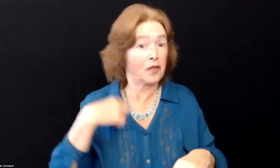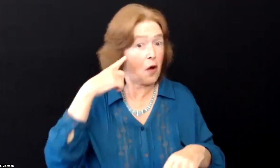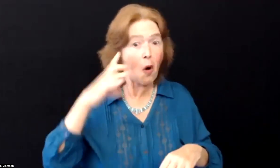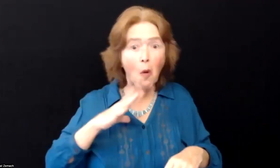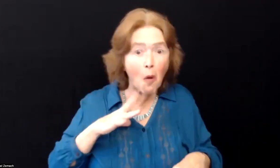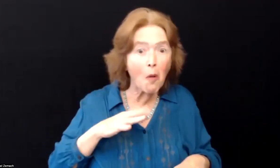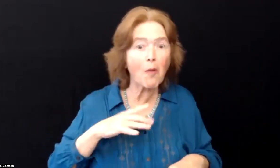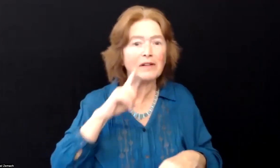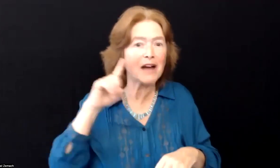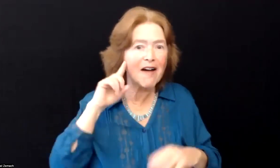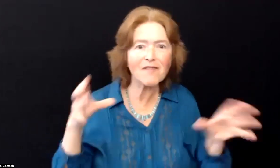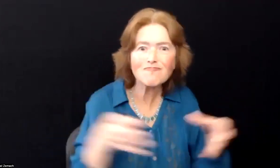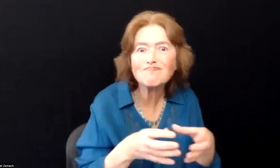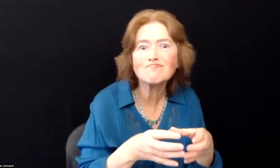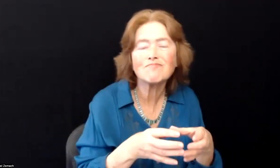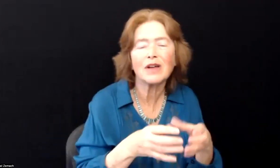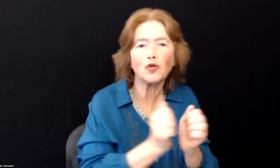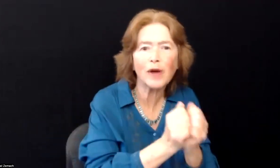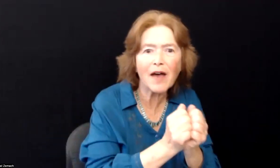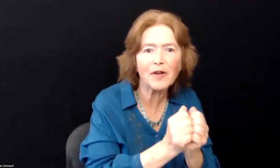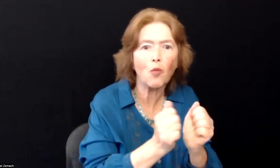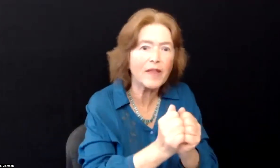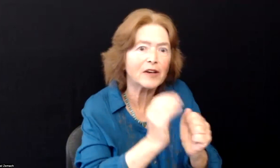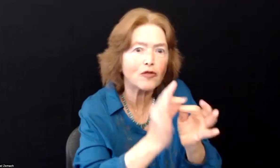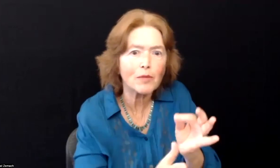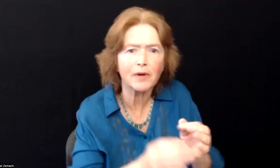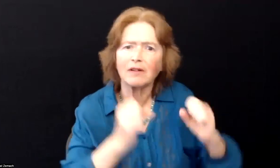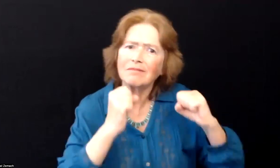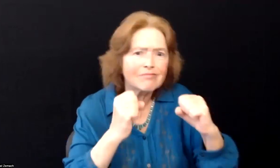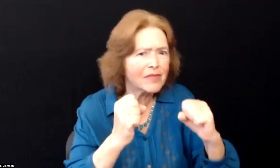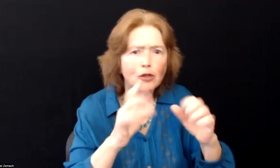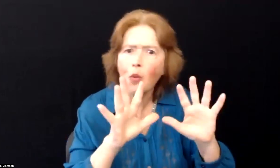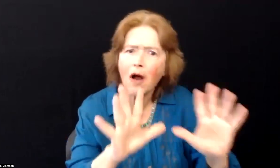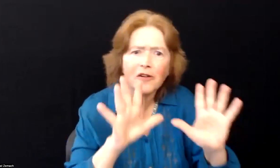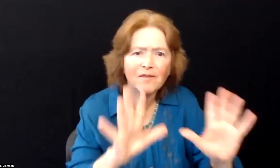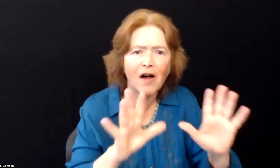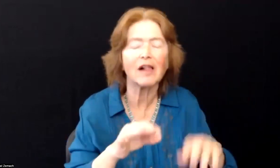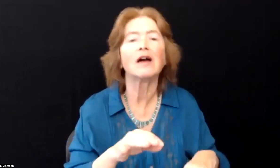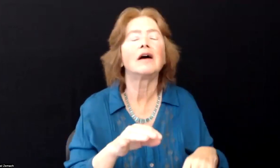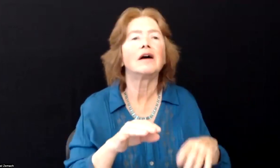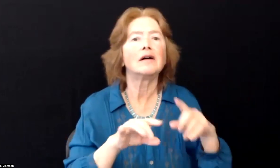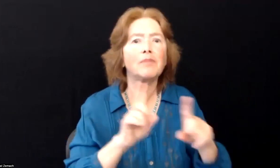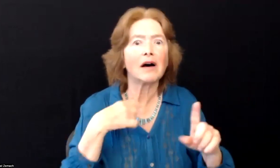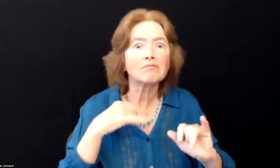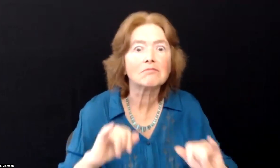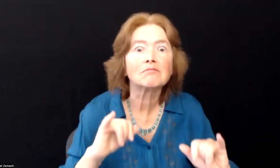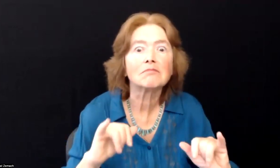that's great. The deaf get to be in a group together with the interpreter. That's wonderful. But then I came